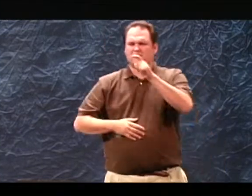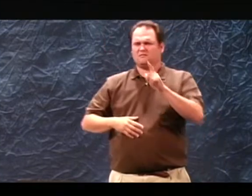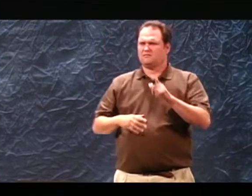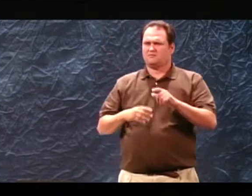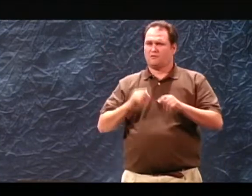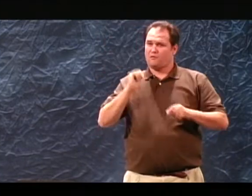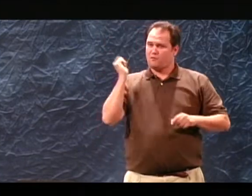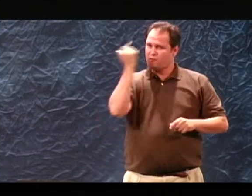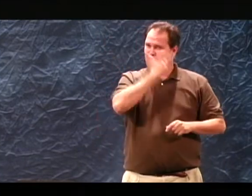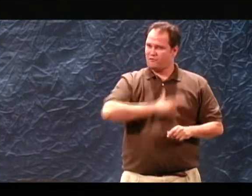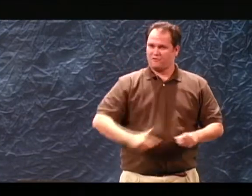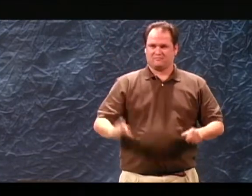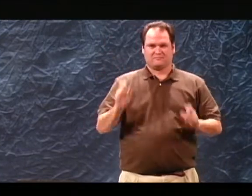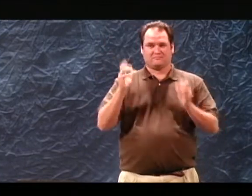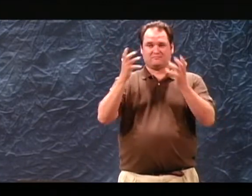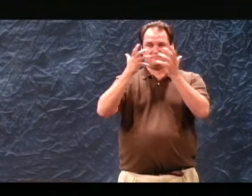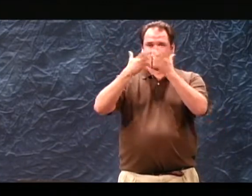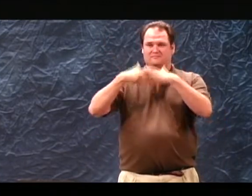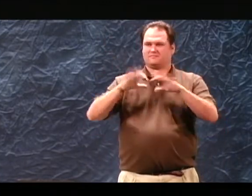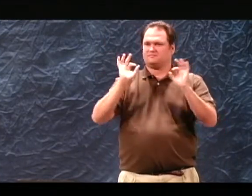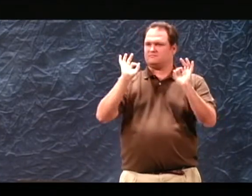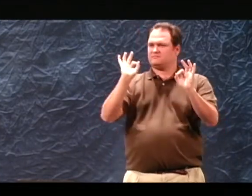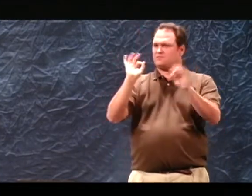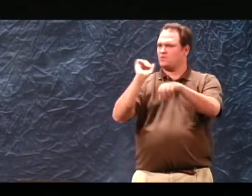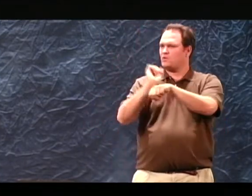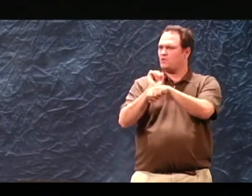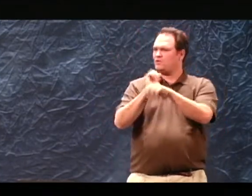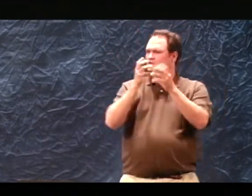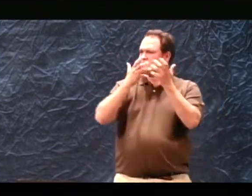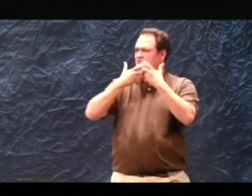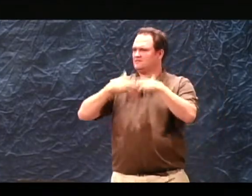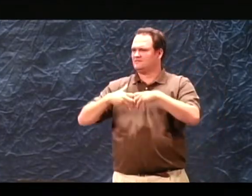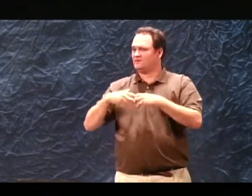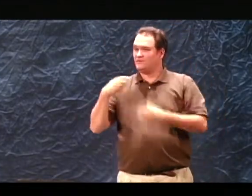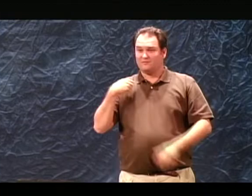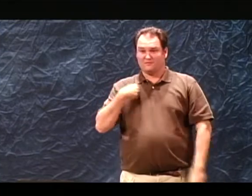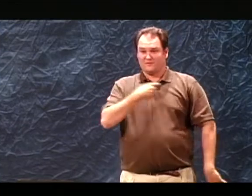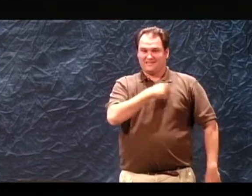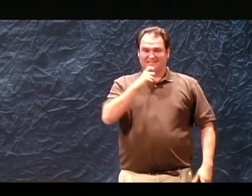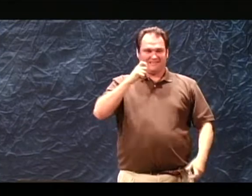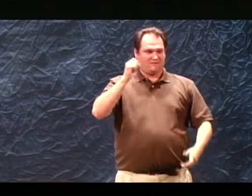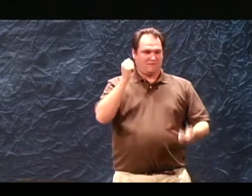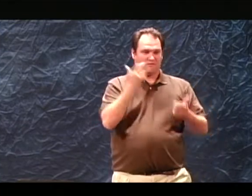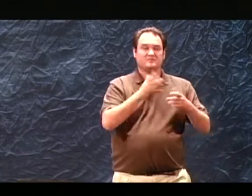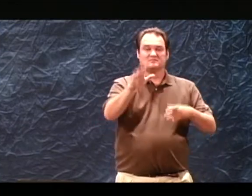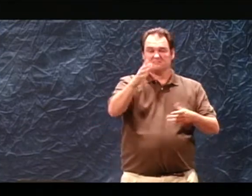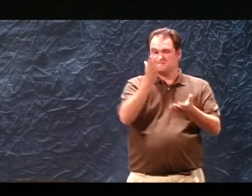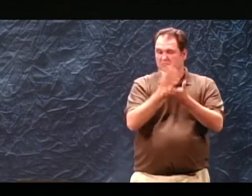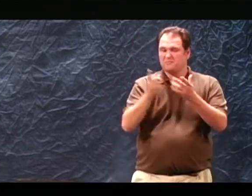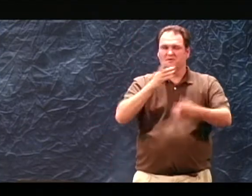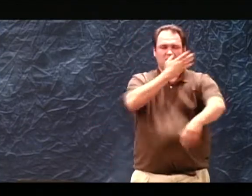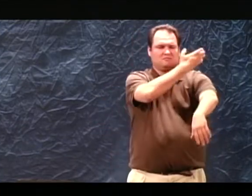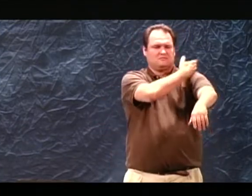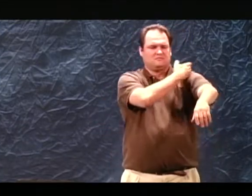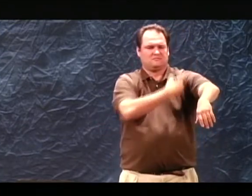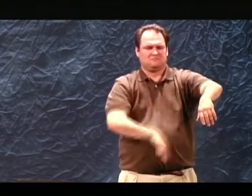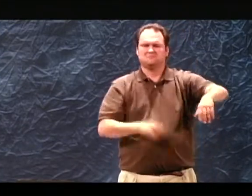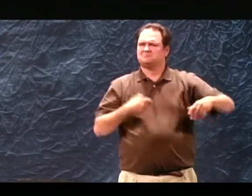one part of the body can't tell another part of the body that it doesn't need it our bodies work together